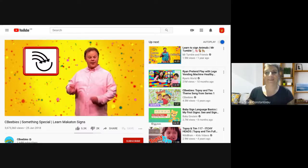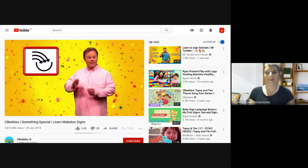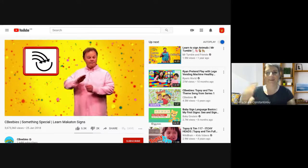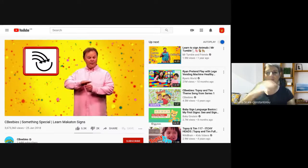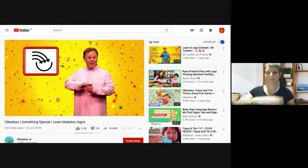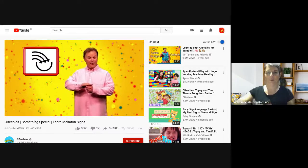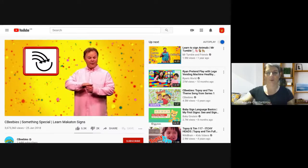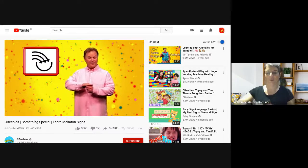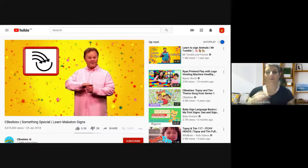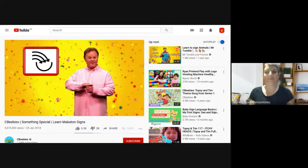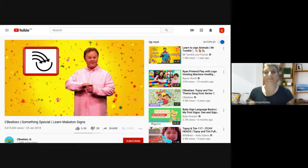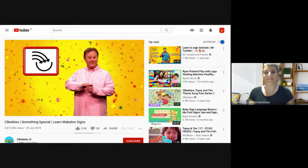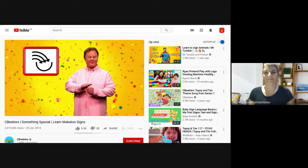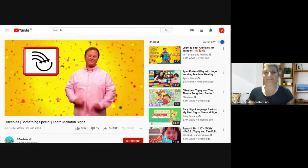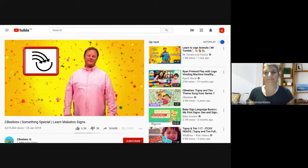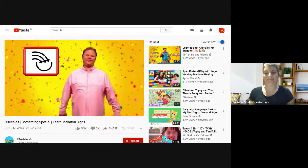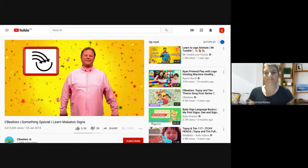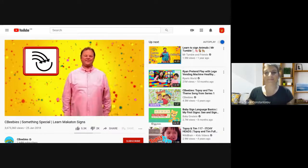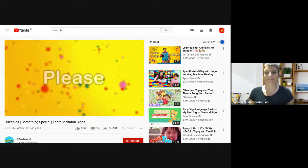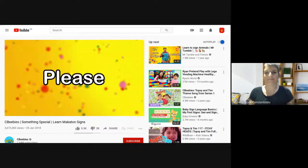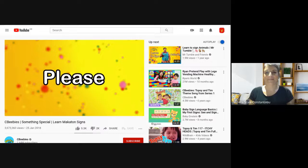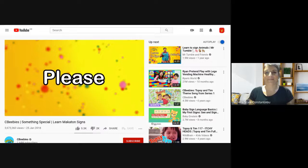Look. More.